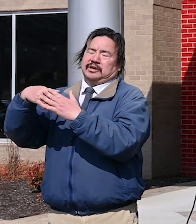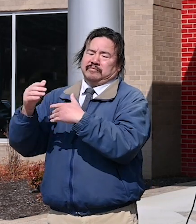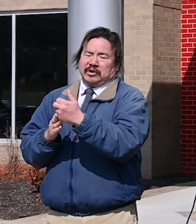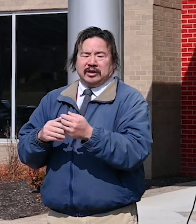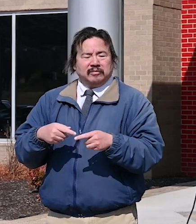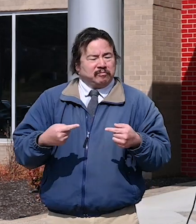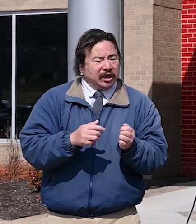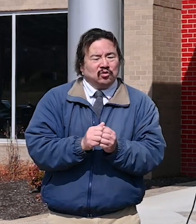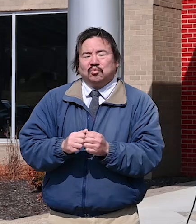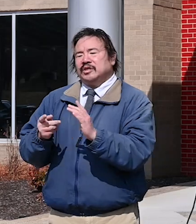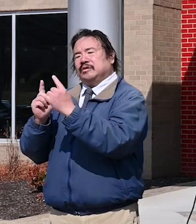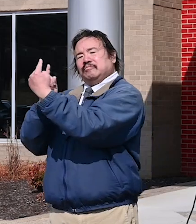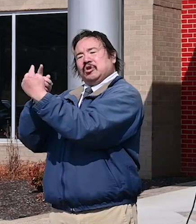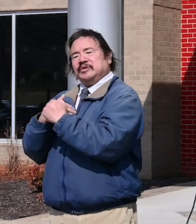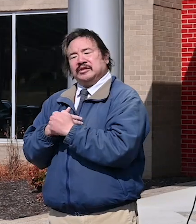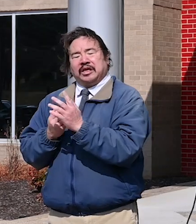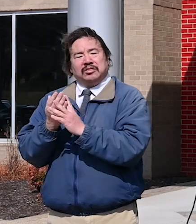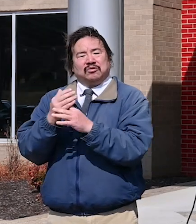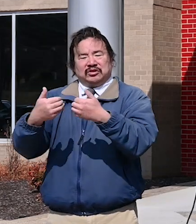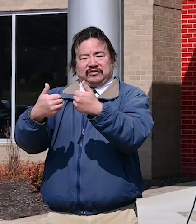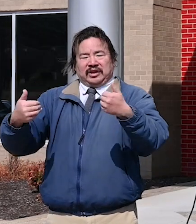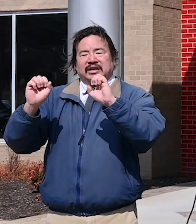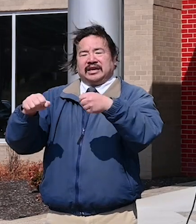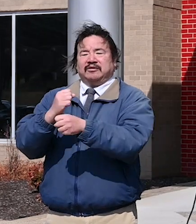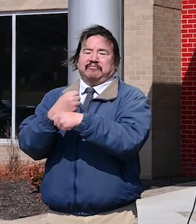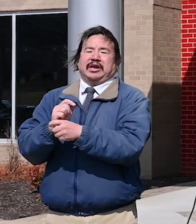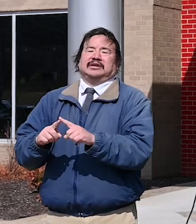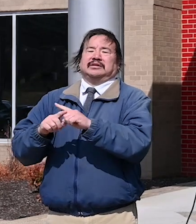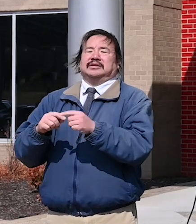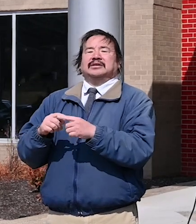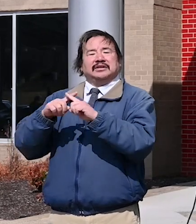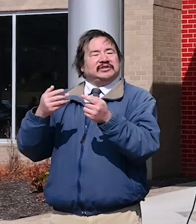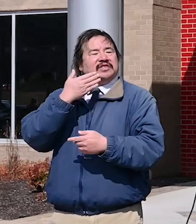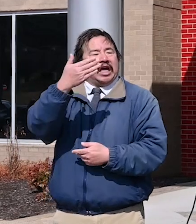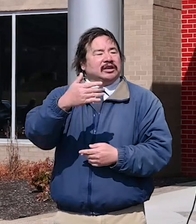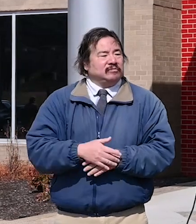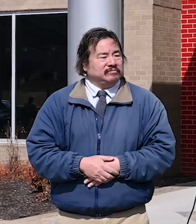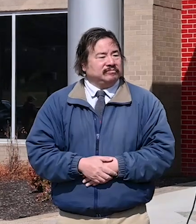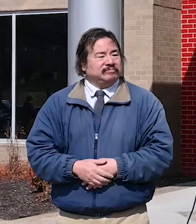pain with purpose, and through division, we can make a difference. Thank you.